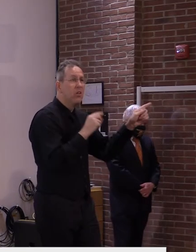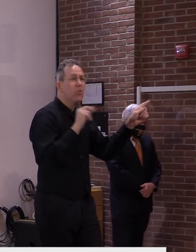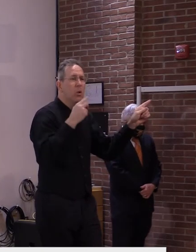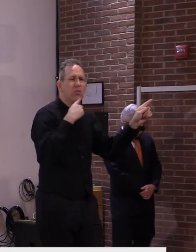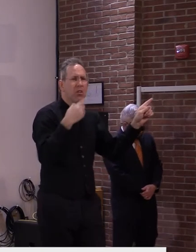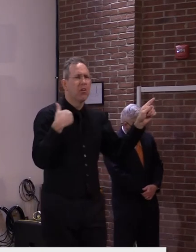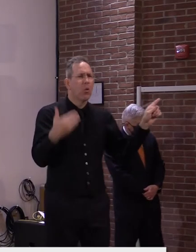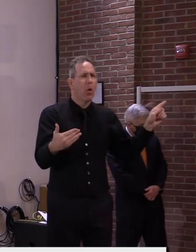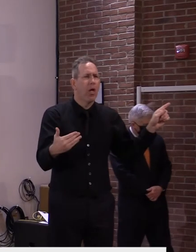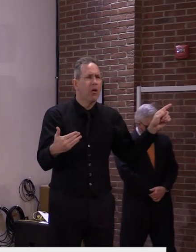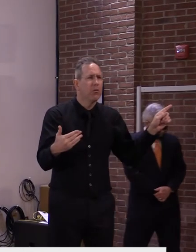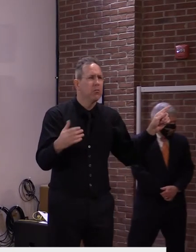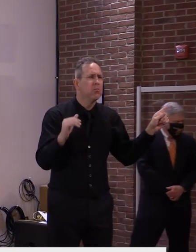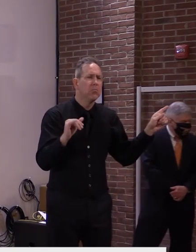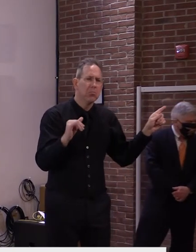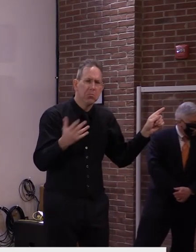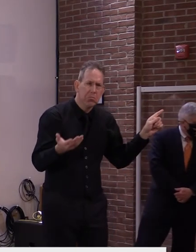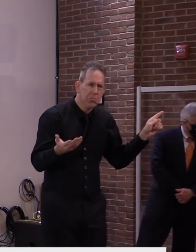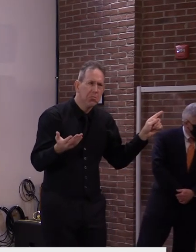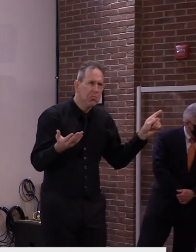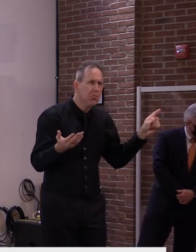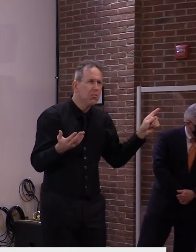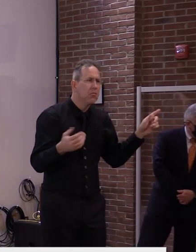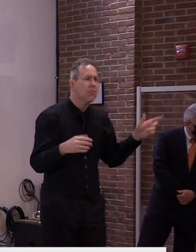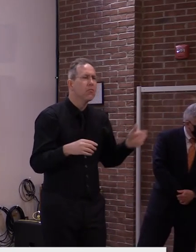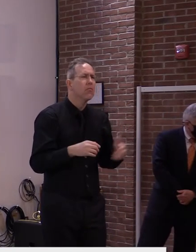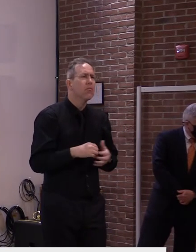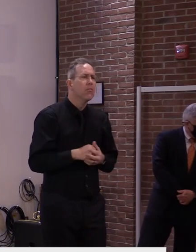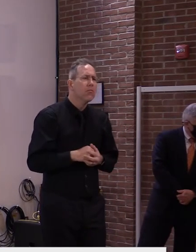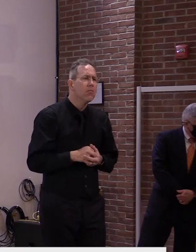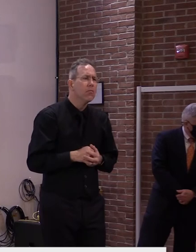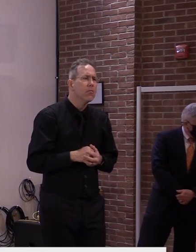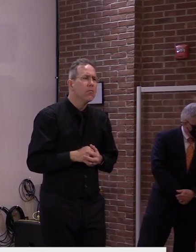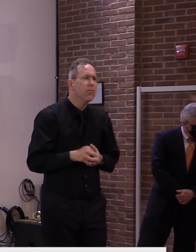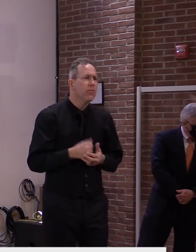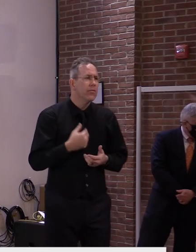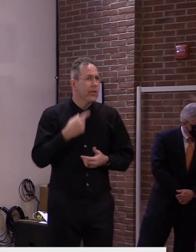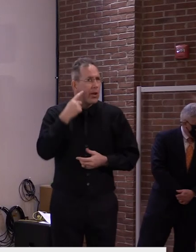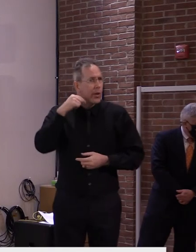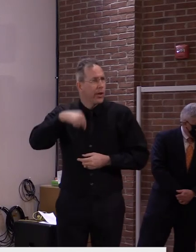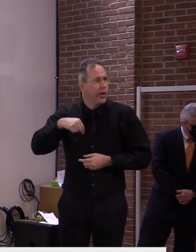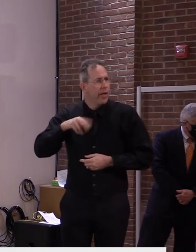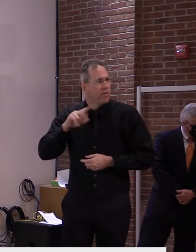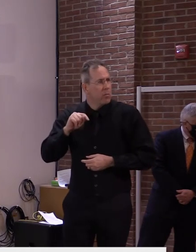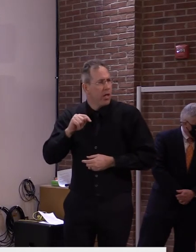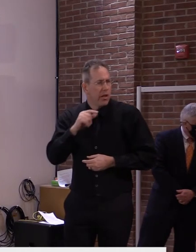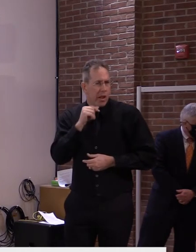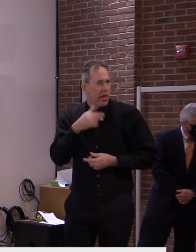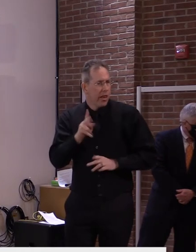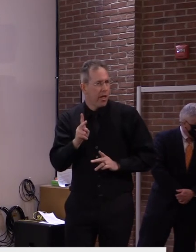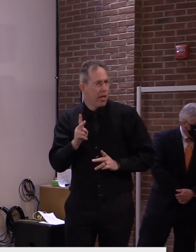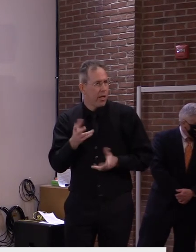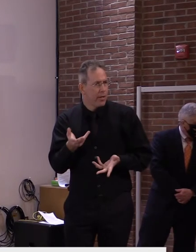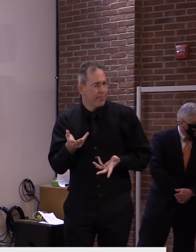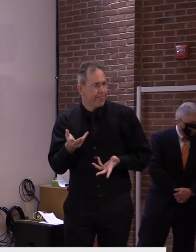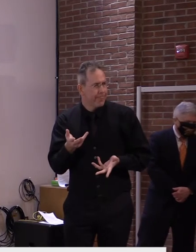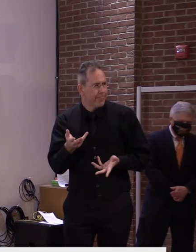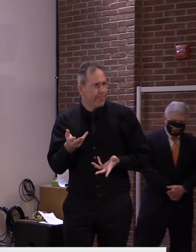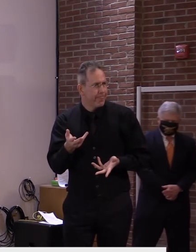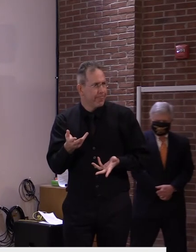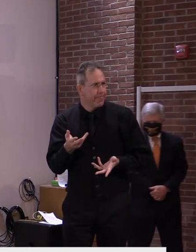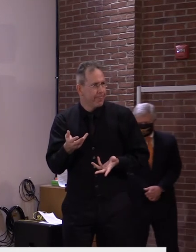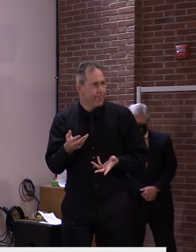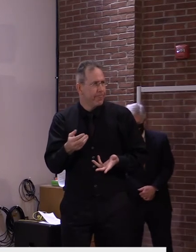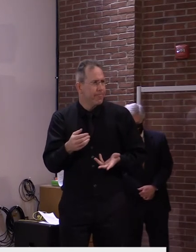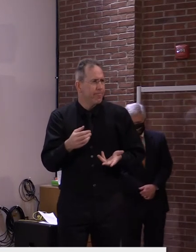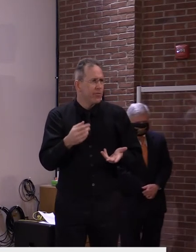affected, obviously, by the fact that we aren't allowed in Vermont to move forward. Have there been any discussions